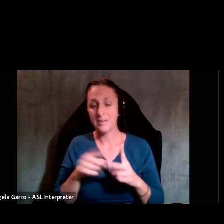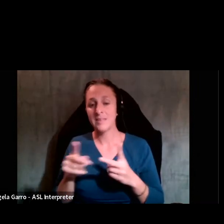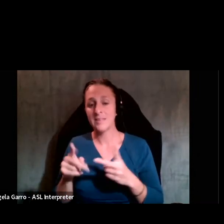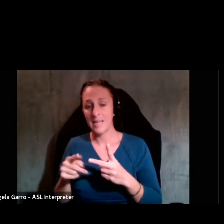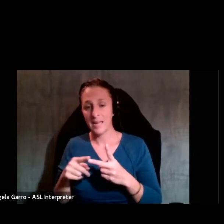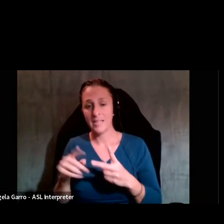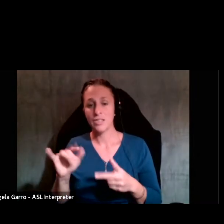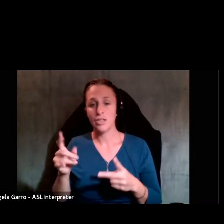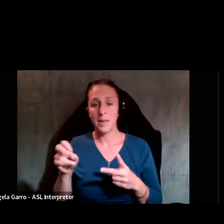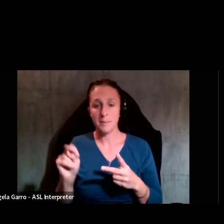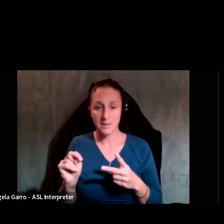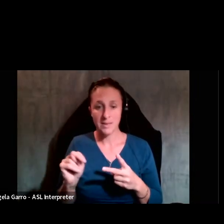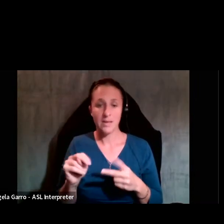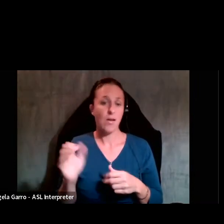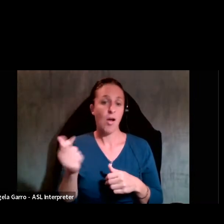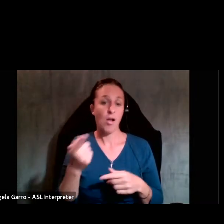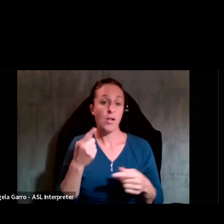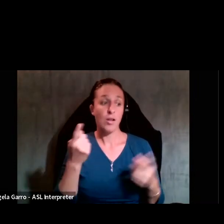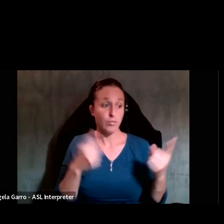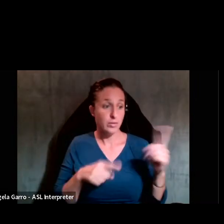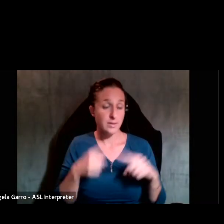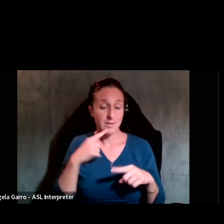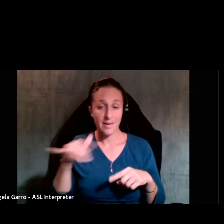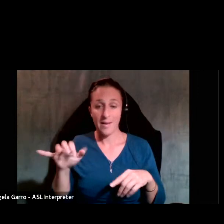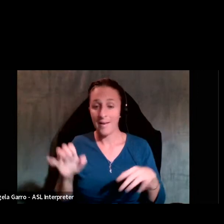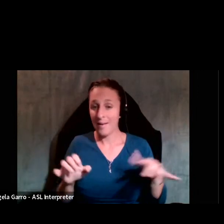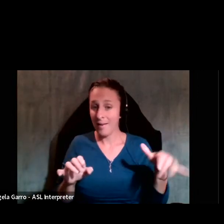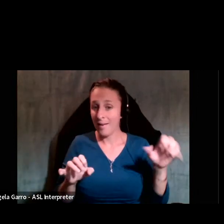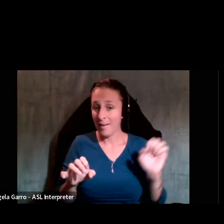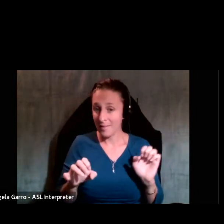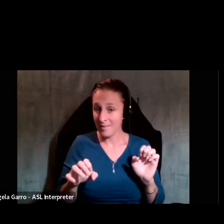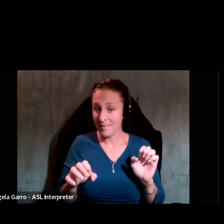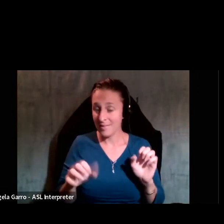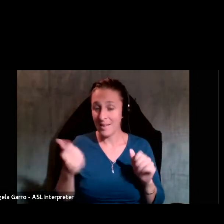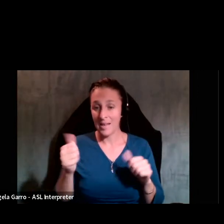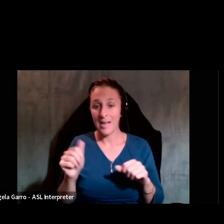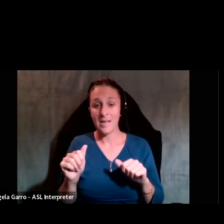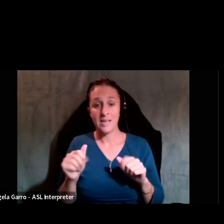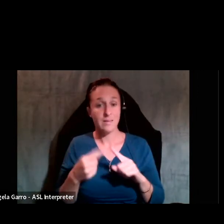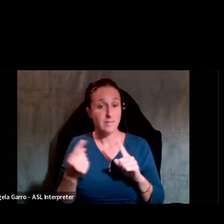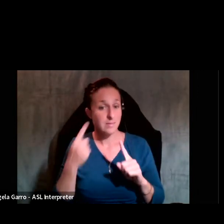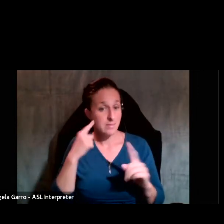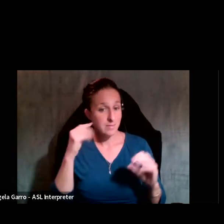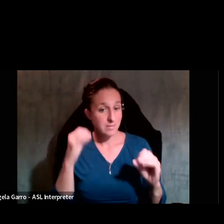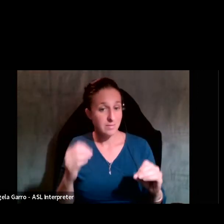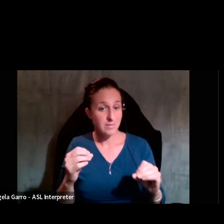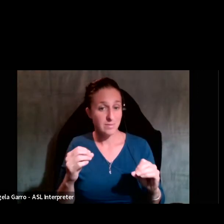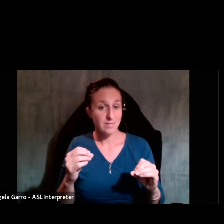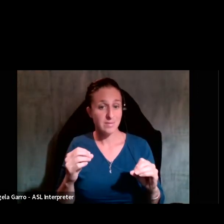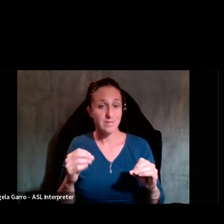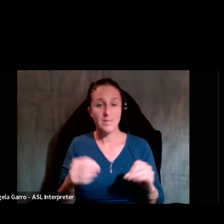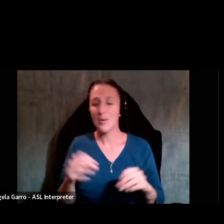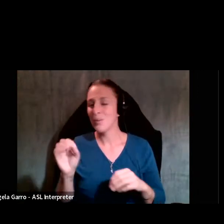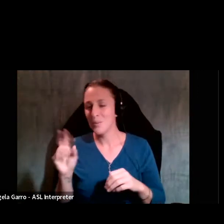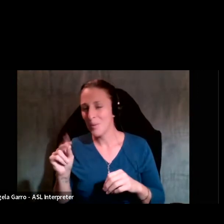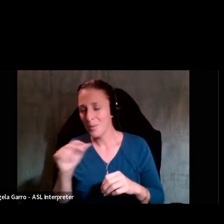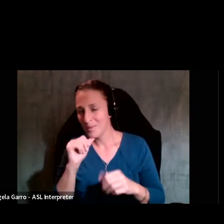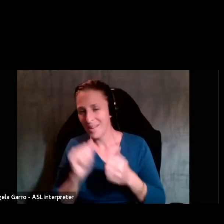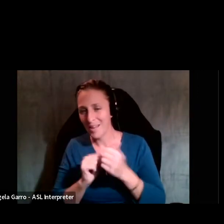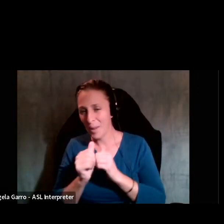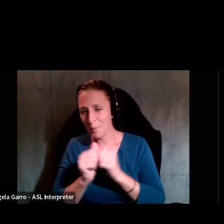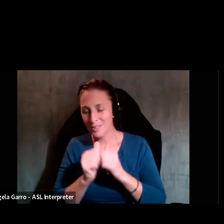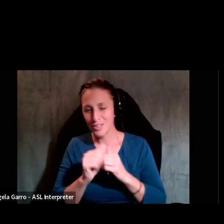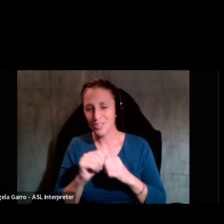trustee Jacobson. All those in favor, please say aye. Aye. Aye. Any opposition? Hearing none. No, I'm not in competition. I just need an immersion